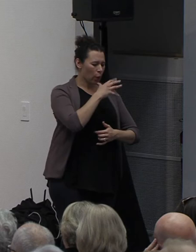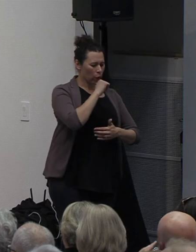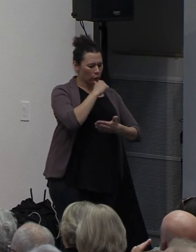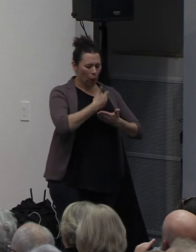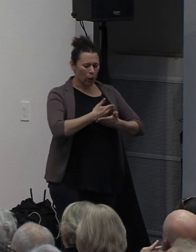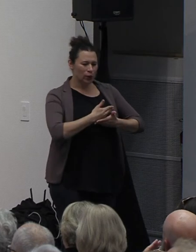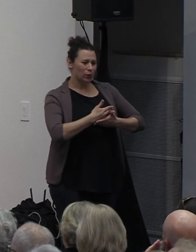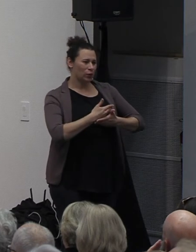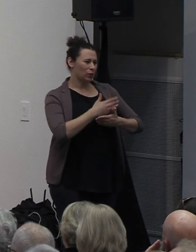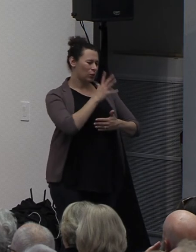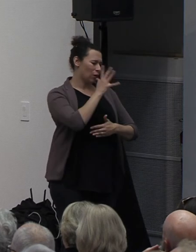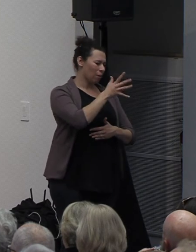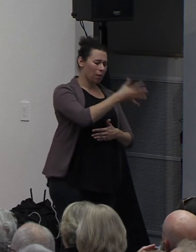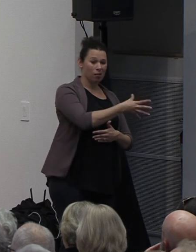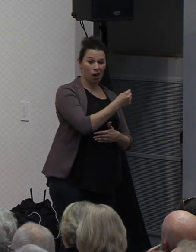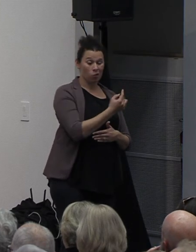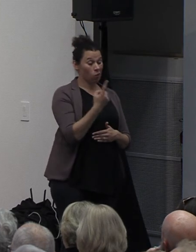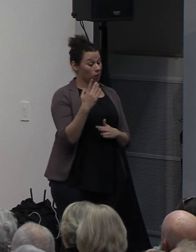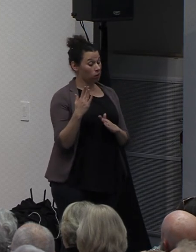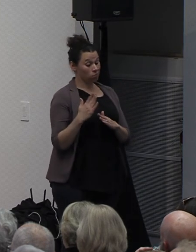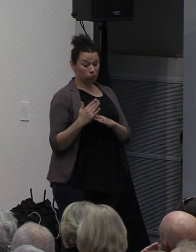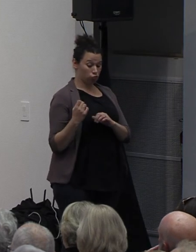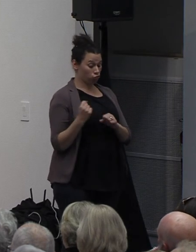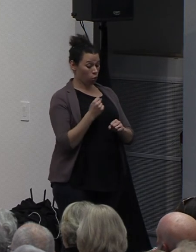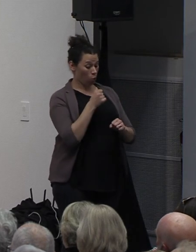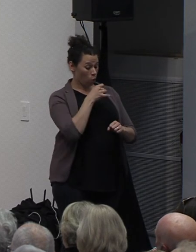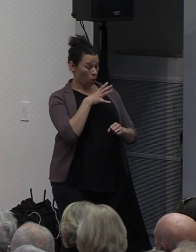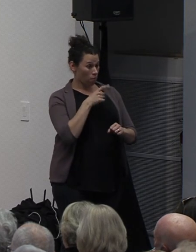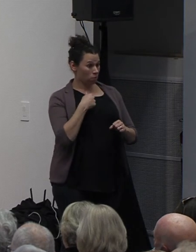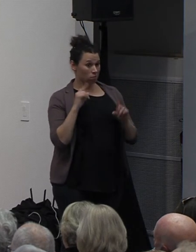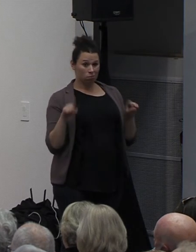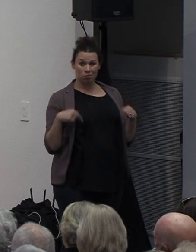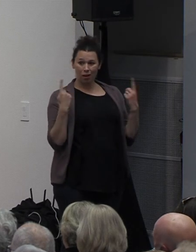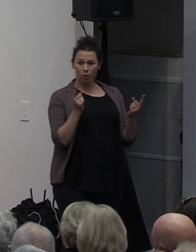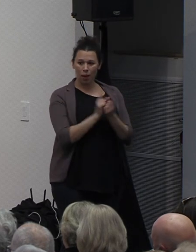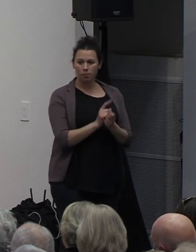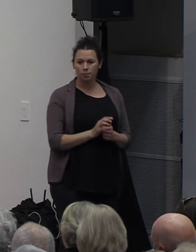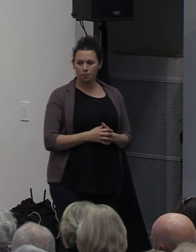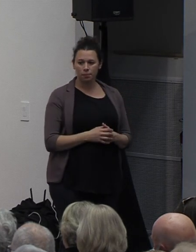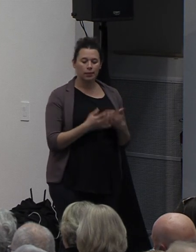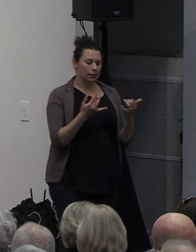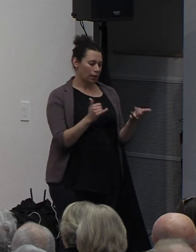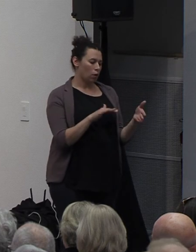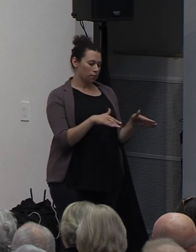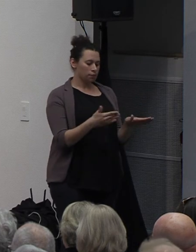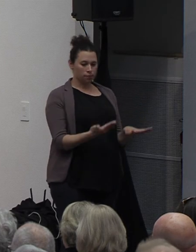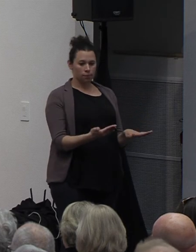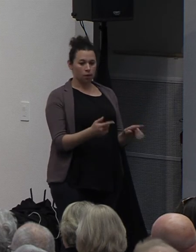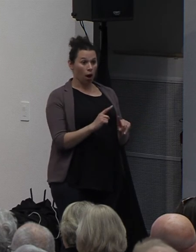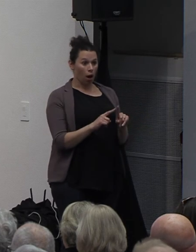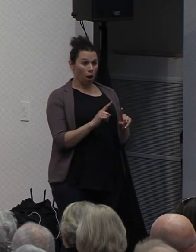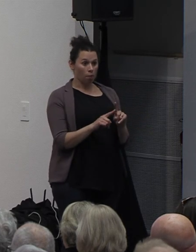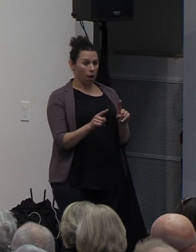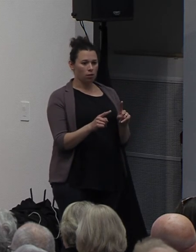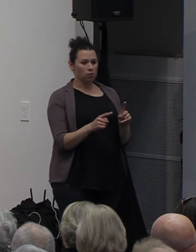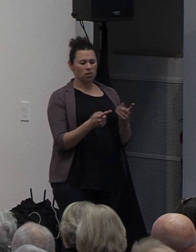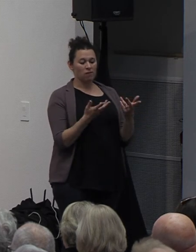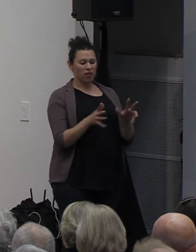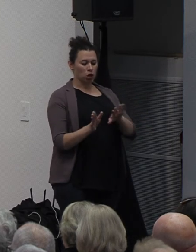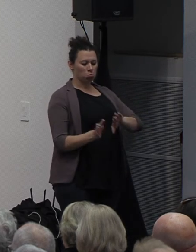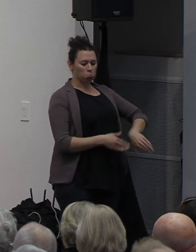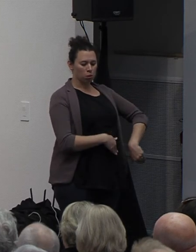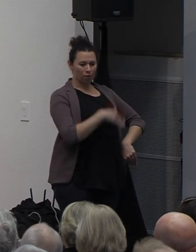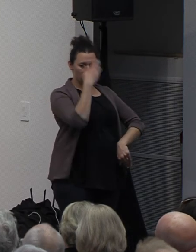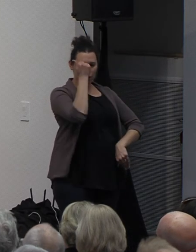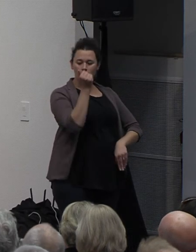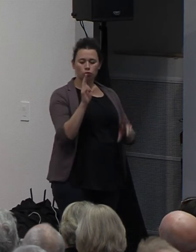strongest, most resilient women you could ever meet. And although she has passed, she is not the past. Too often do we